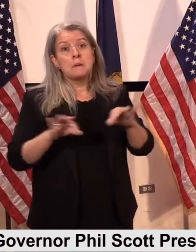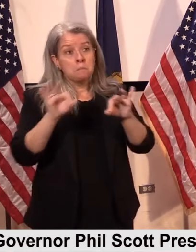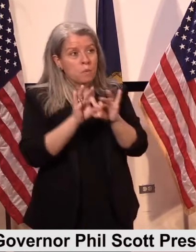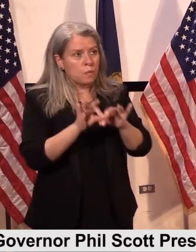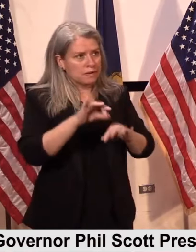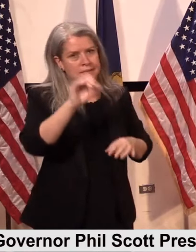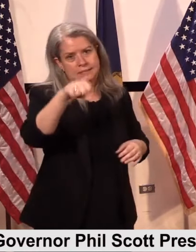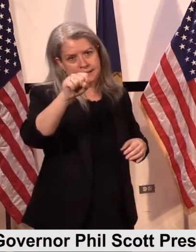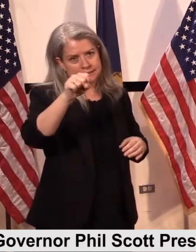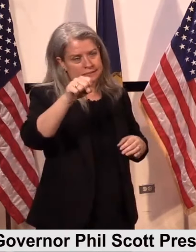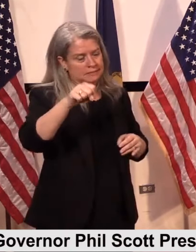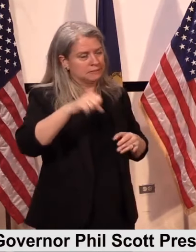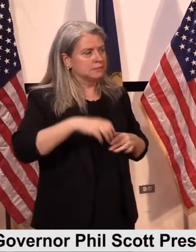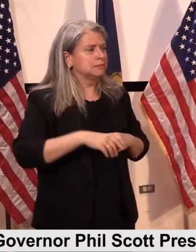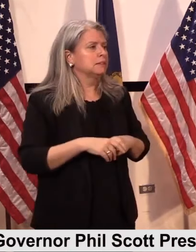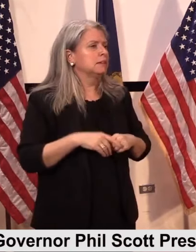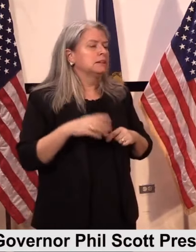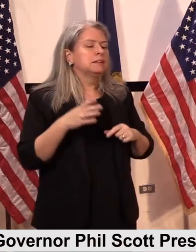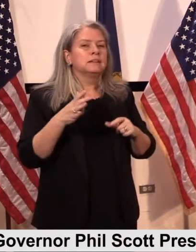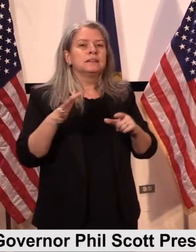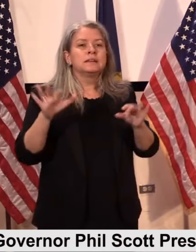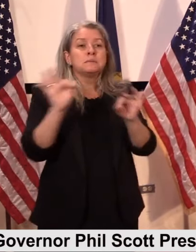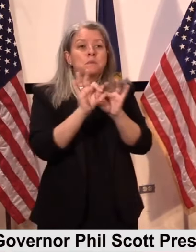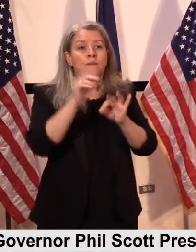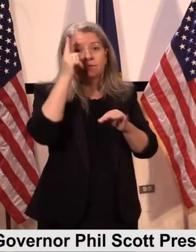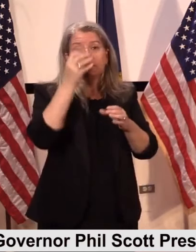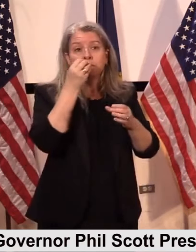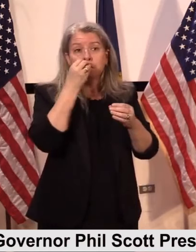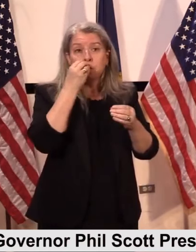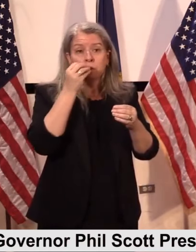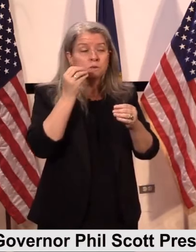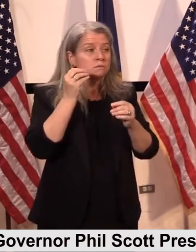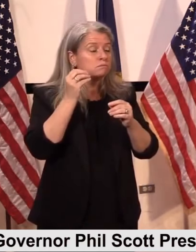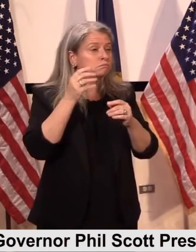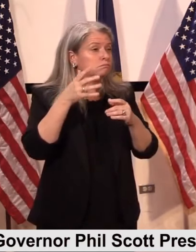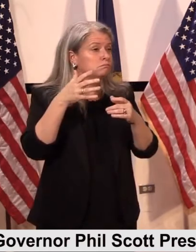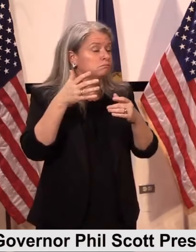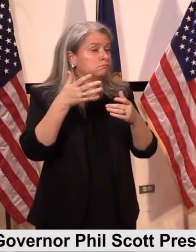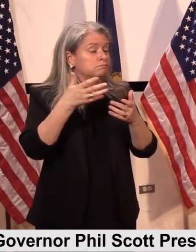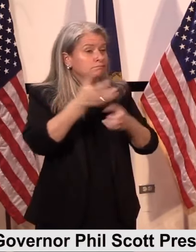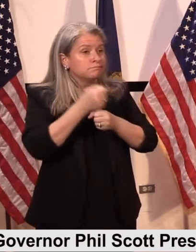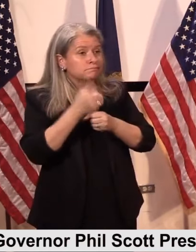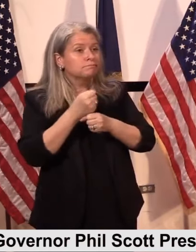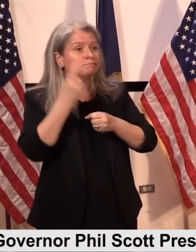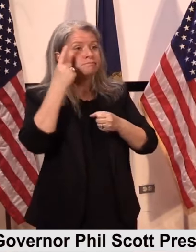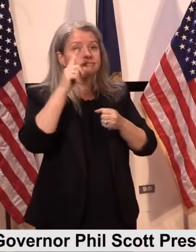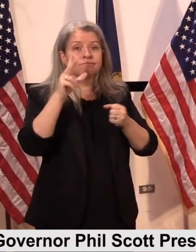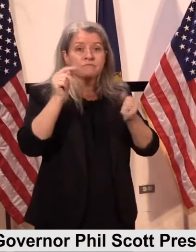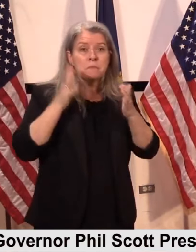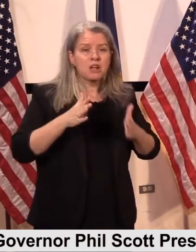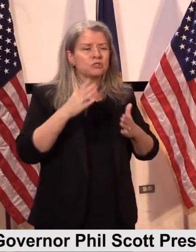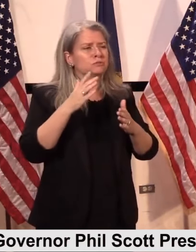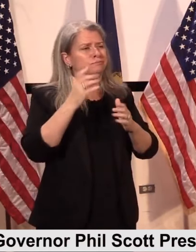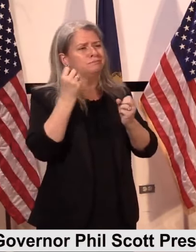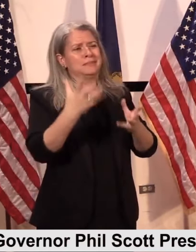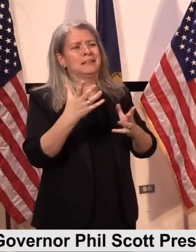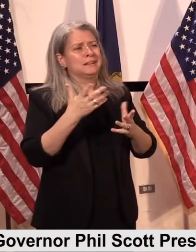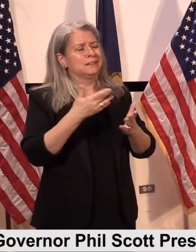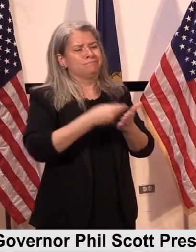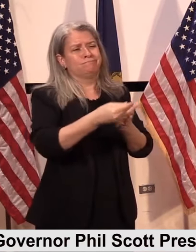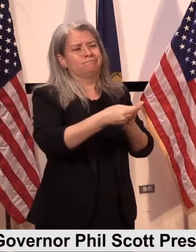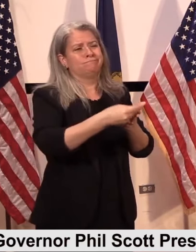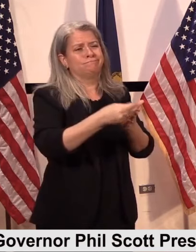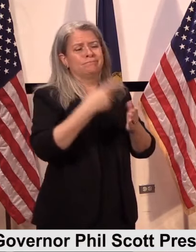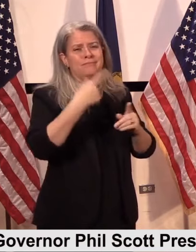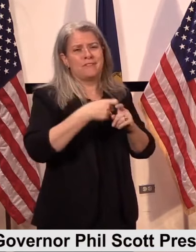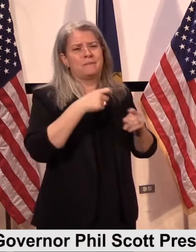chain, important to the food supply to Vermonters, and we want to make sure that they open up as soon as